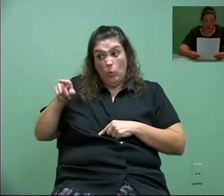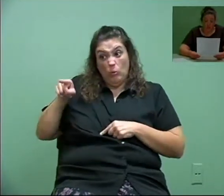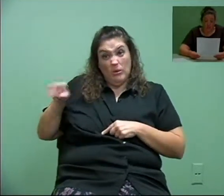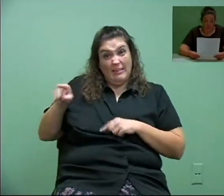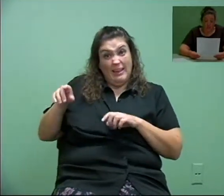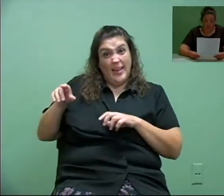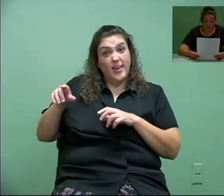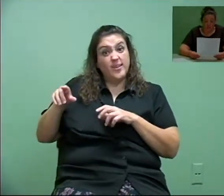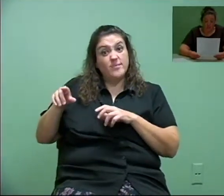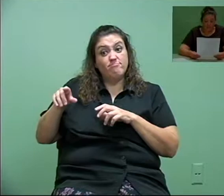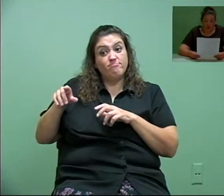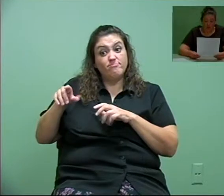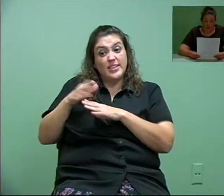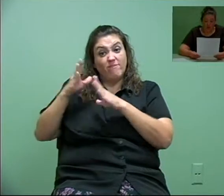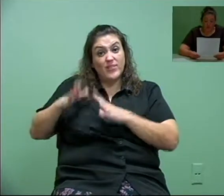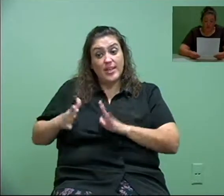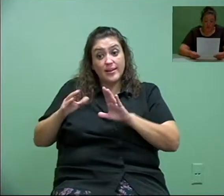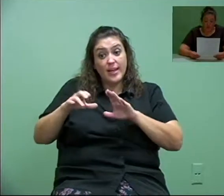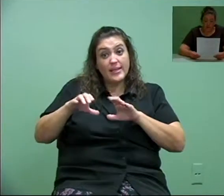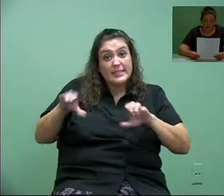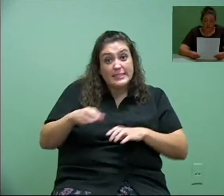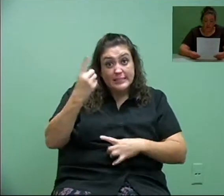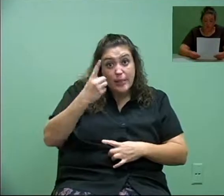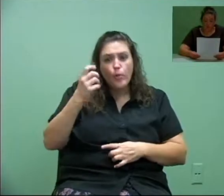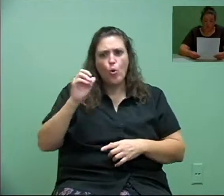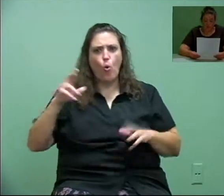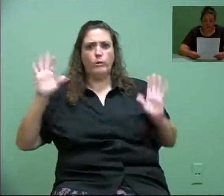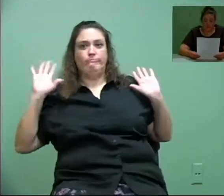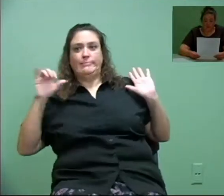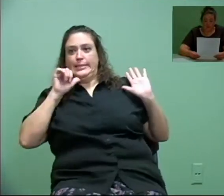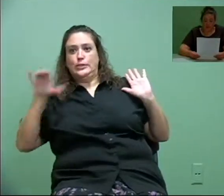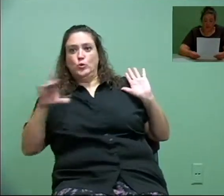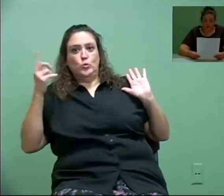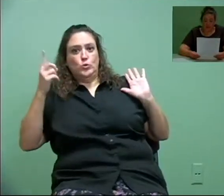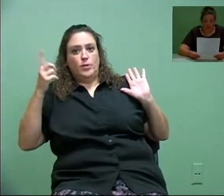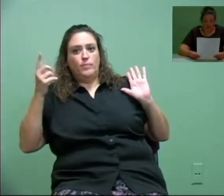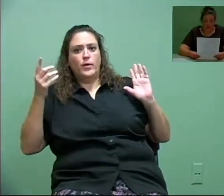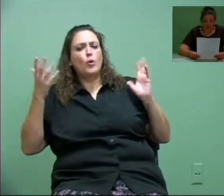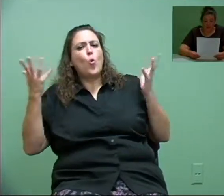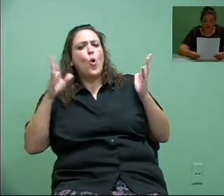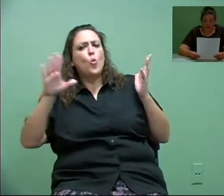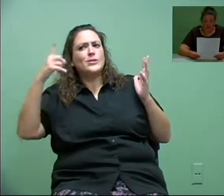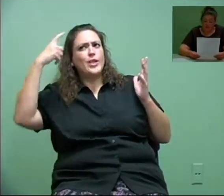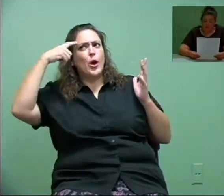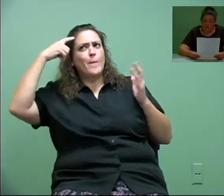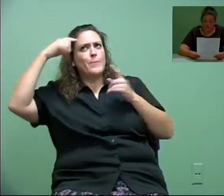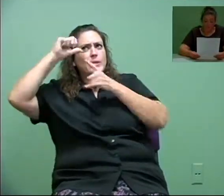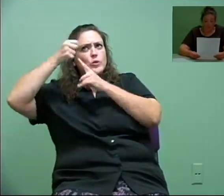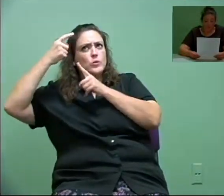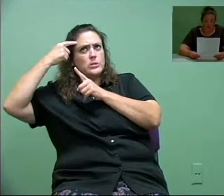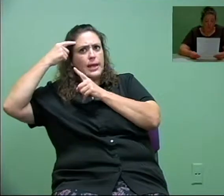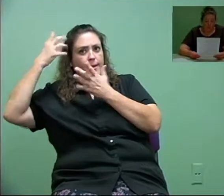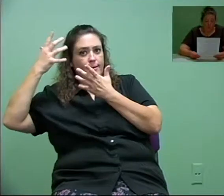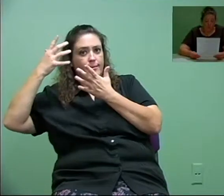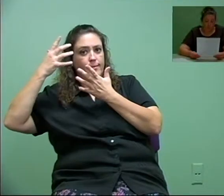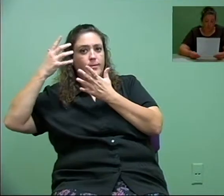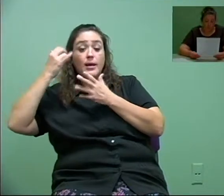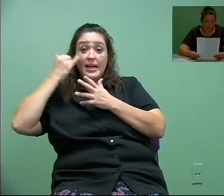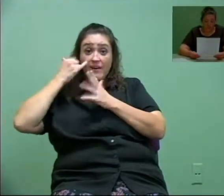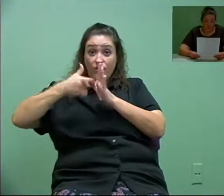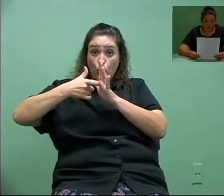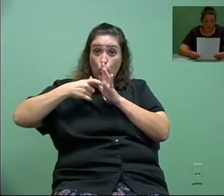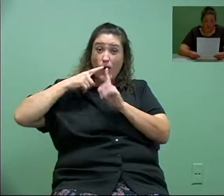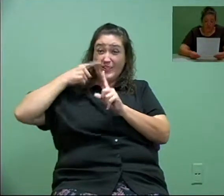state. For each offense, the law defines what kind of mental state the defendant had to have, if any. For